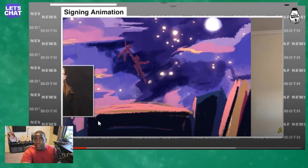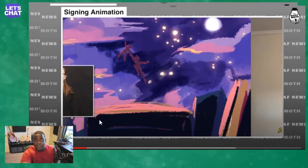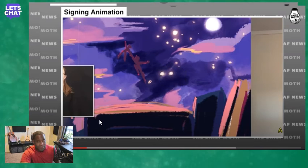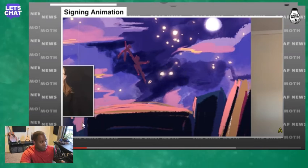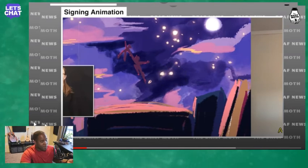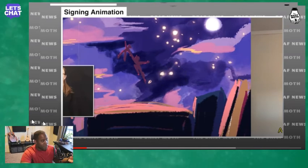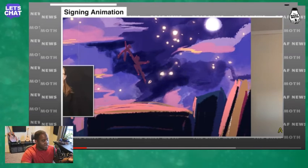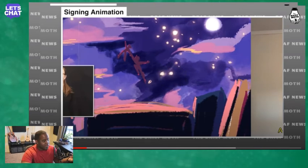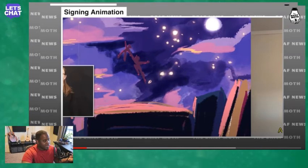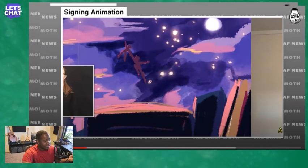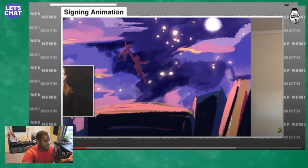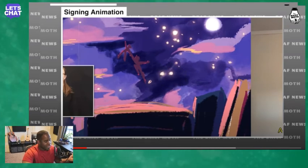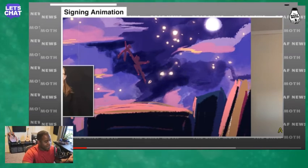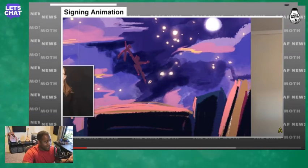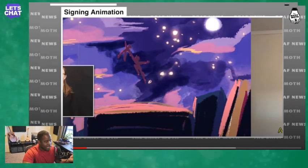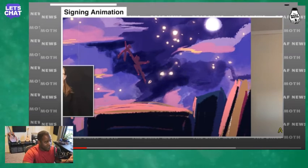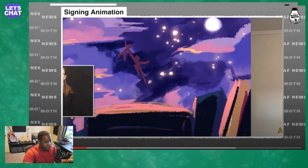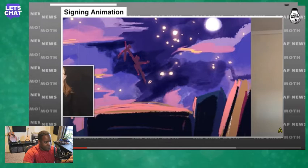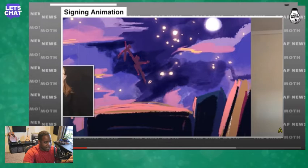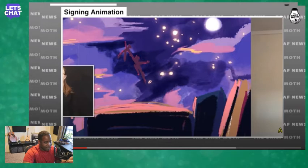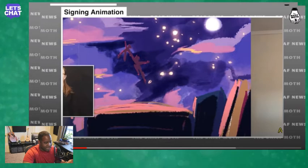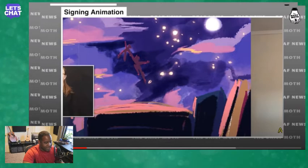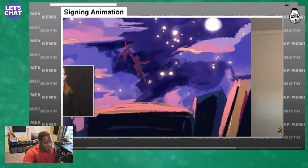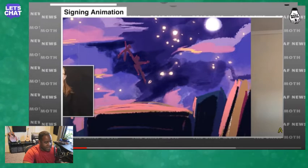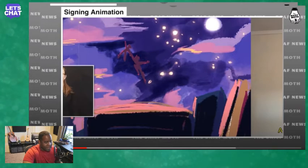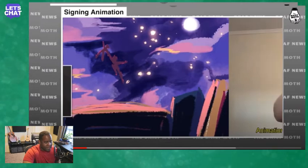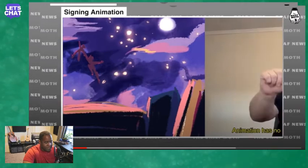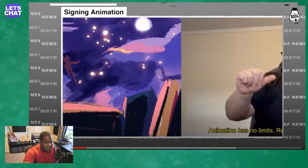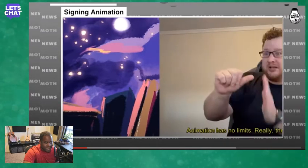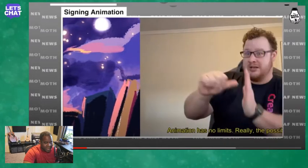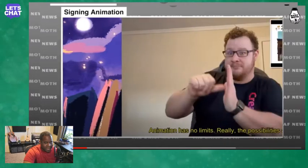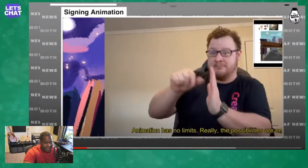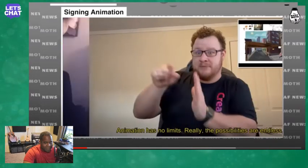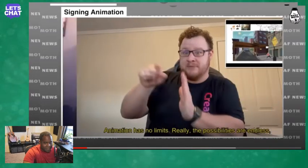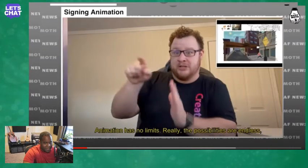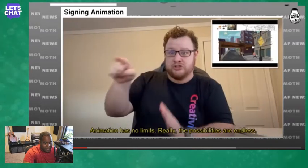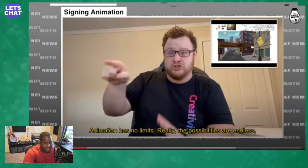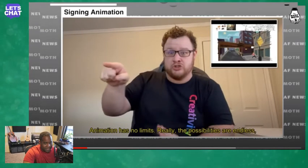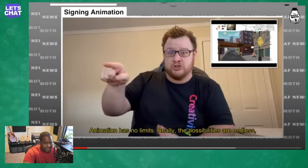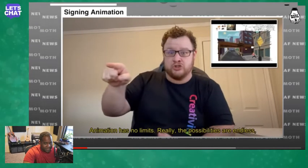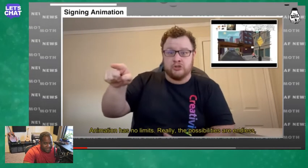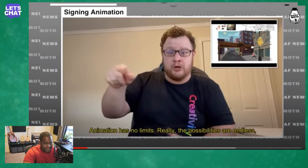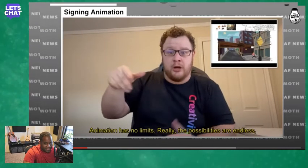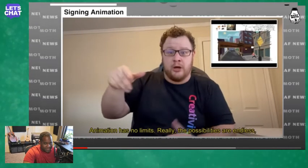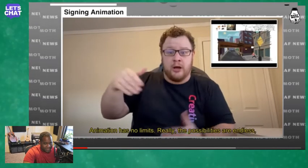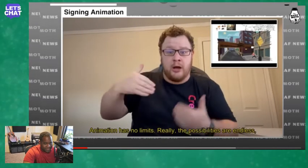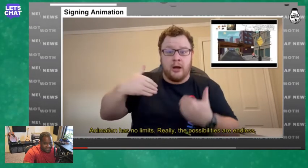our stories, more or less. That's the vibe of what's being said. Moving on.